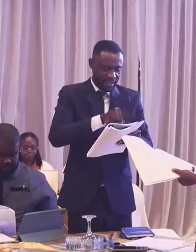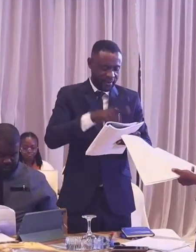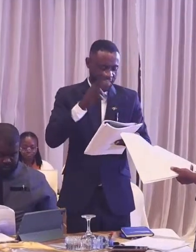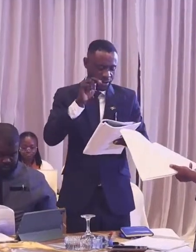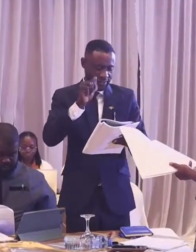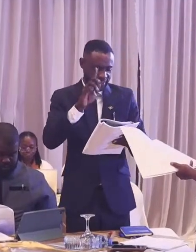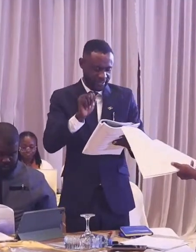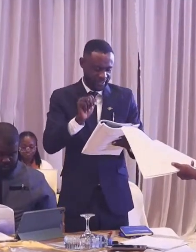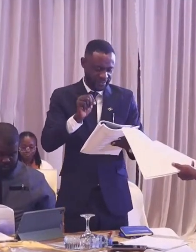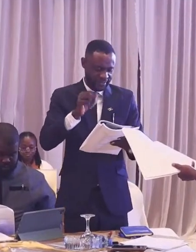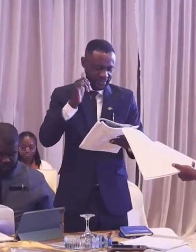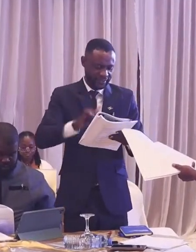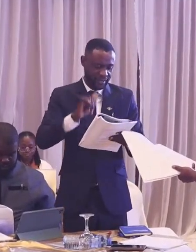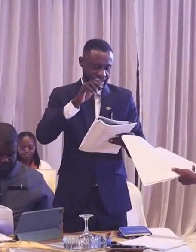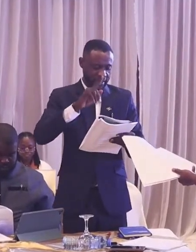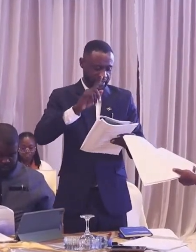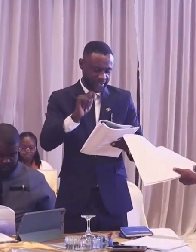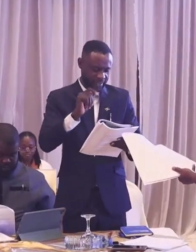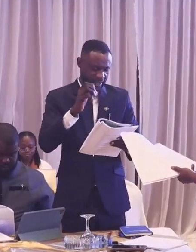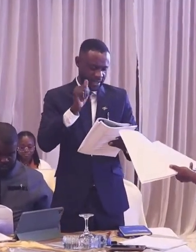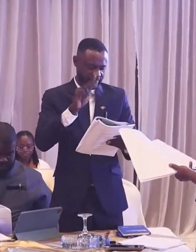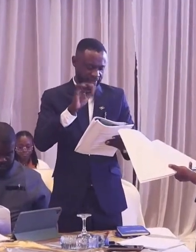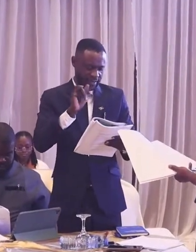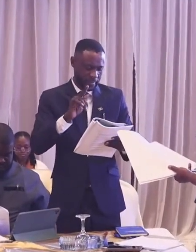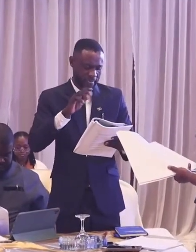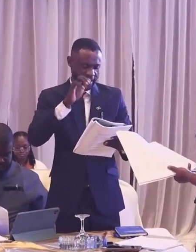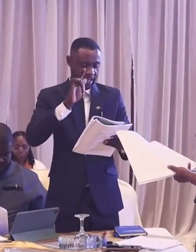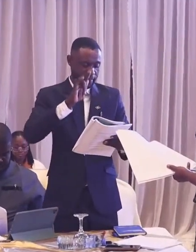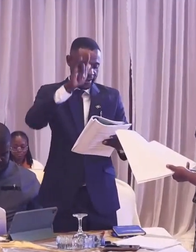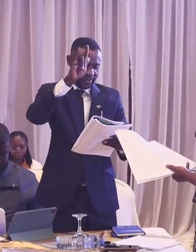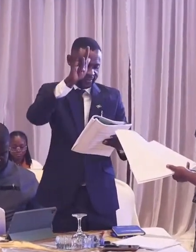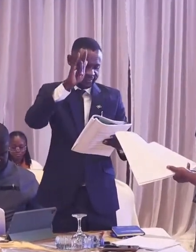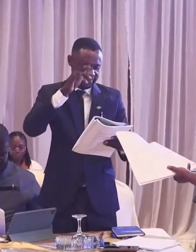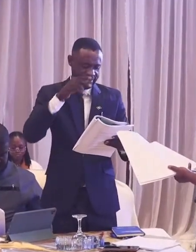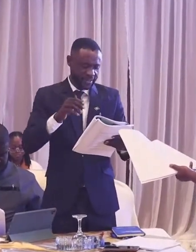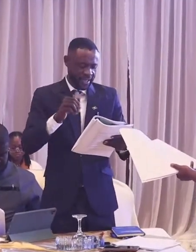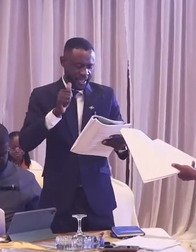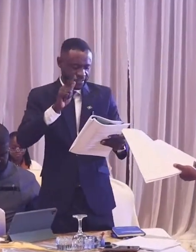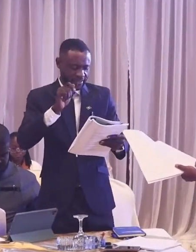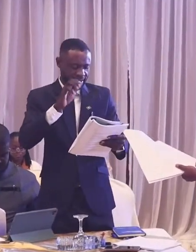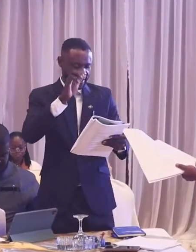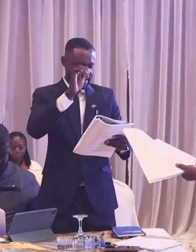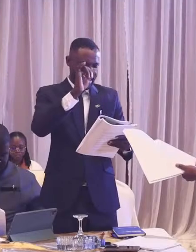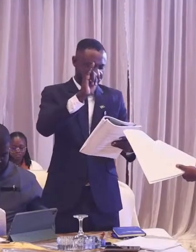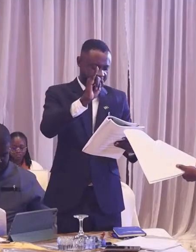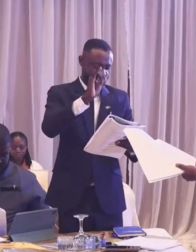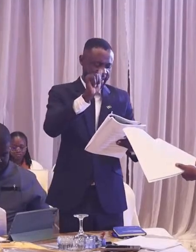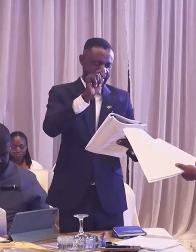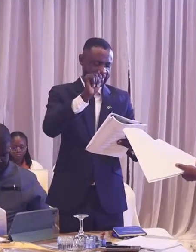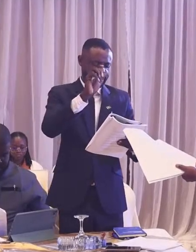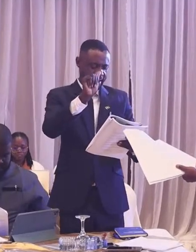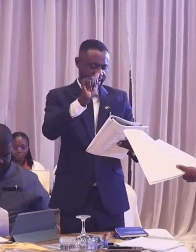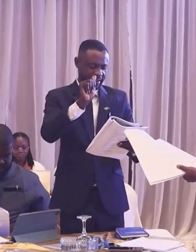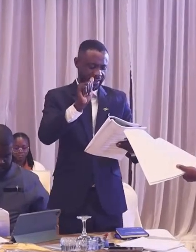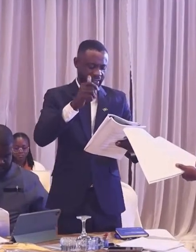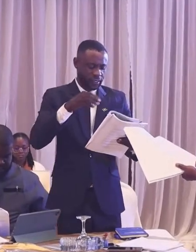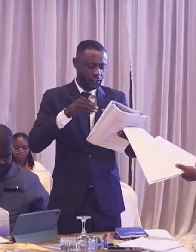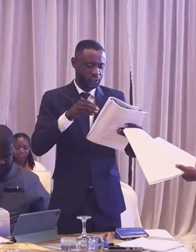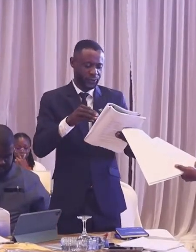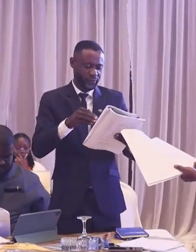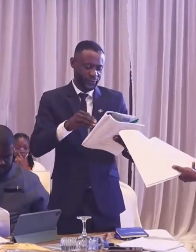Also note that the International Air Transport Association